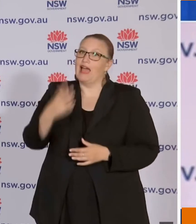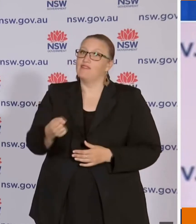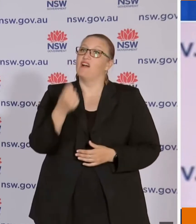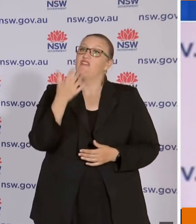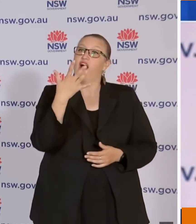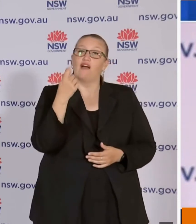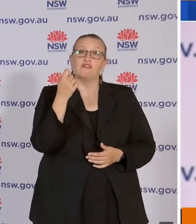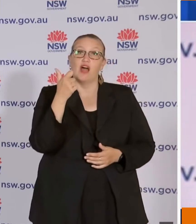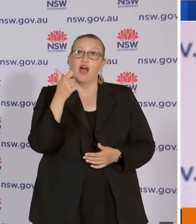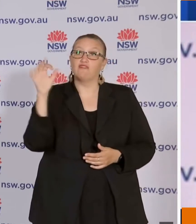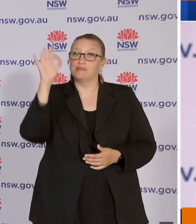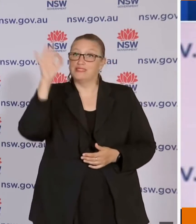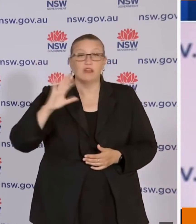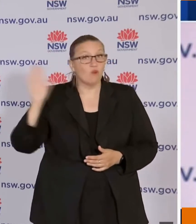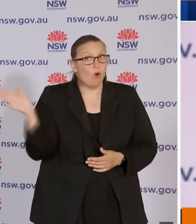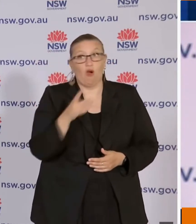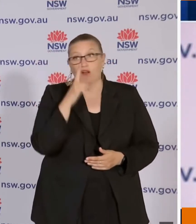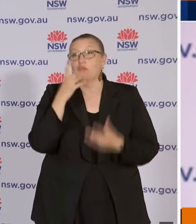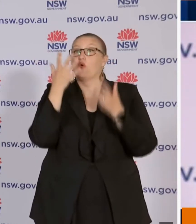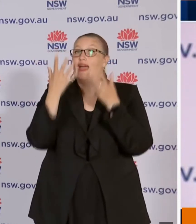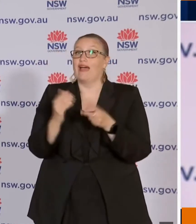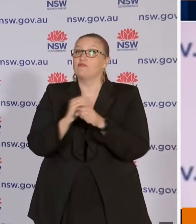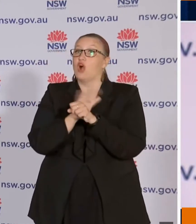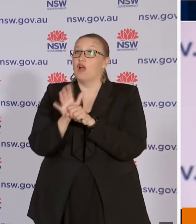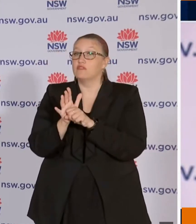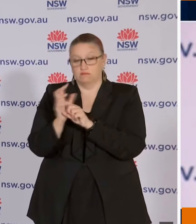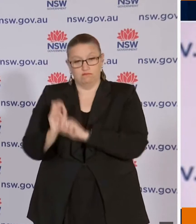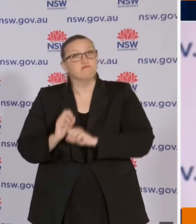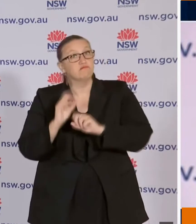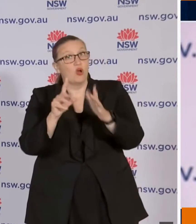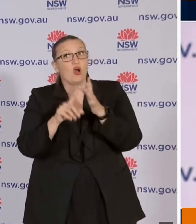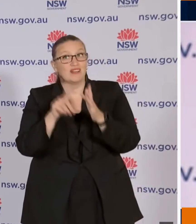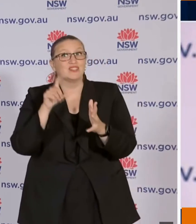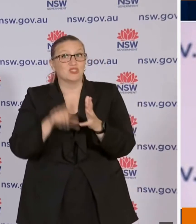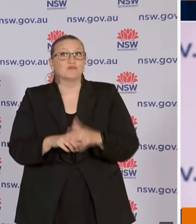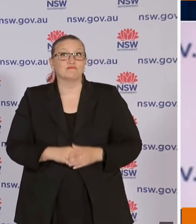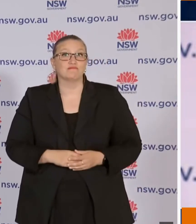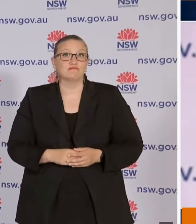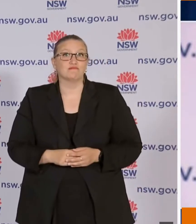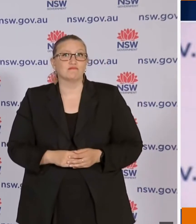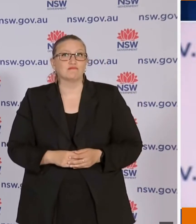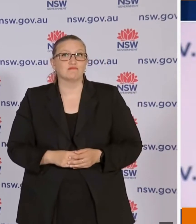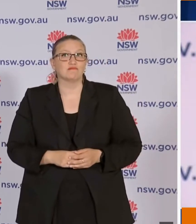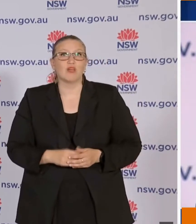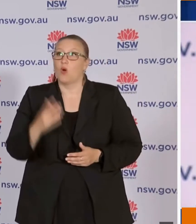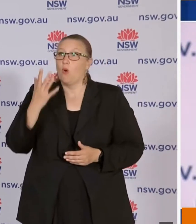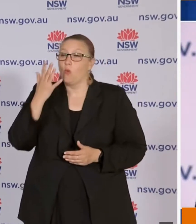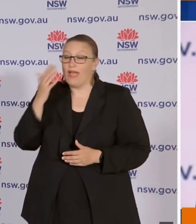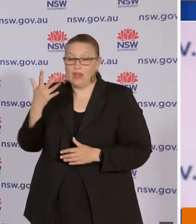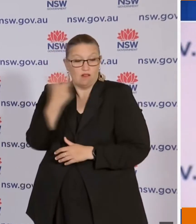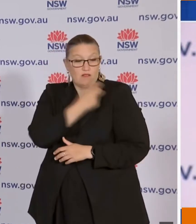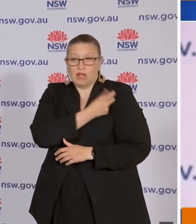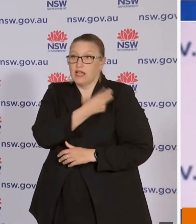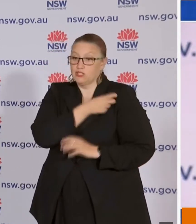terms of cases converting into hospitalisation. But as the rate of vaccination goes up, that is the best indication. So once we get updates on that figure,